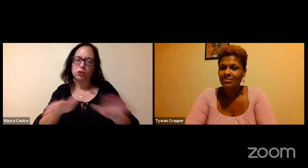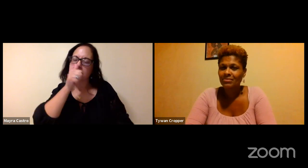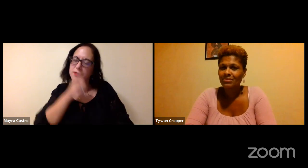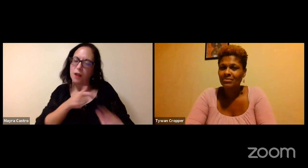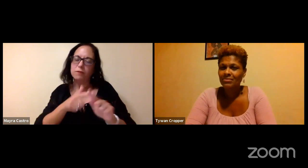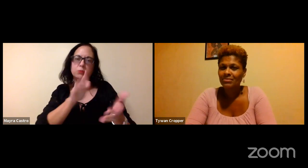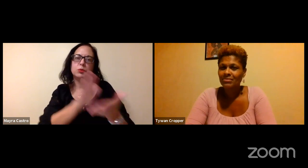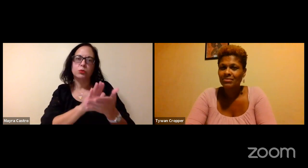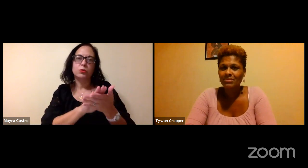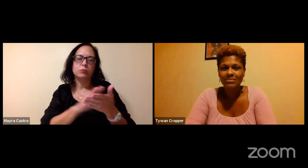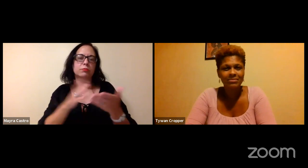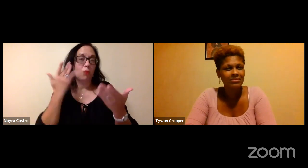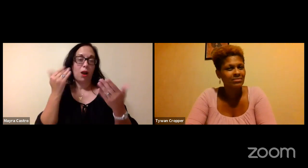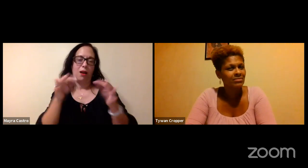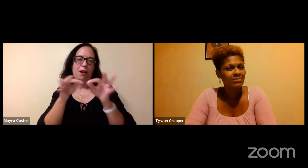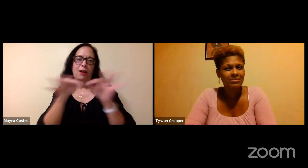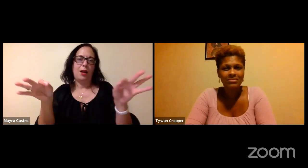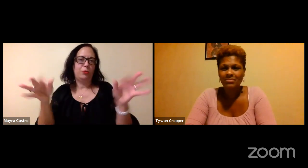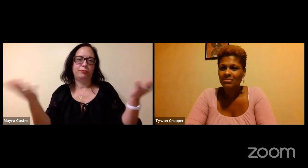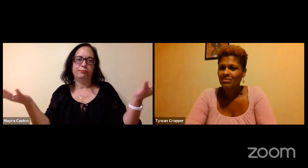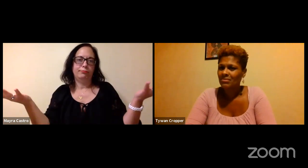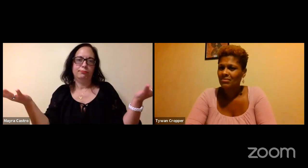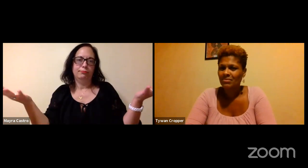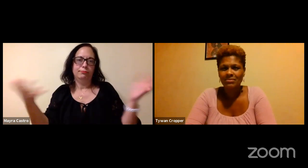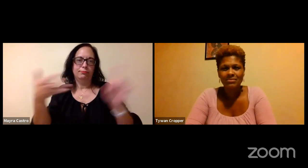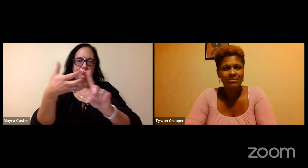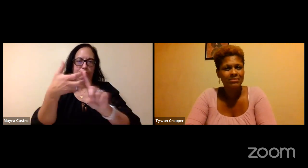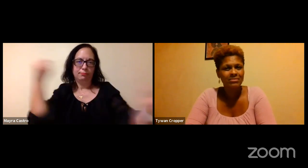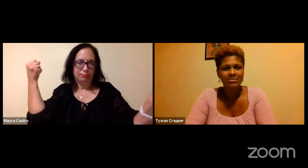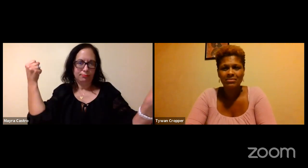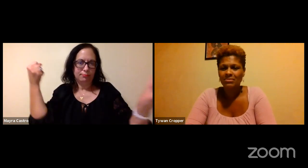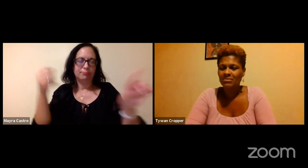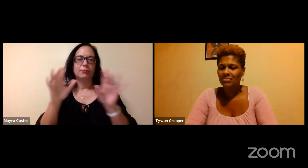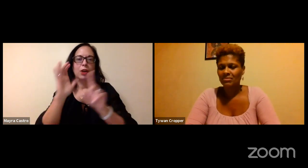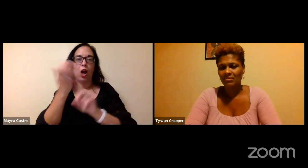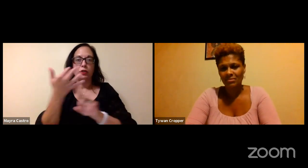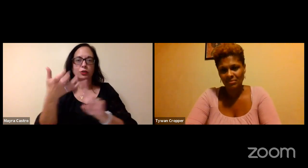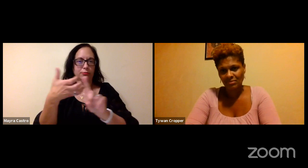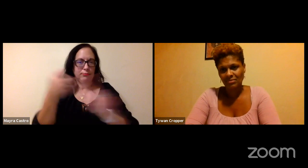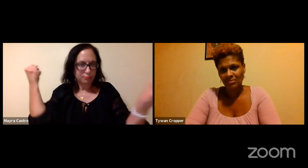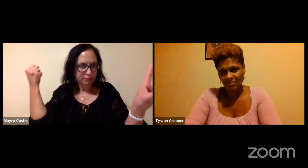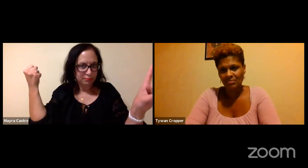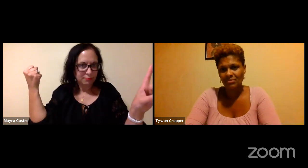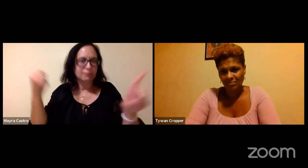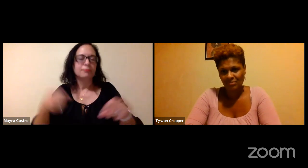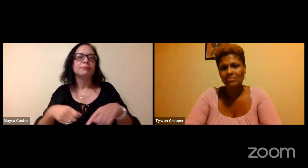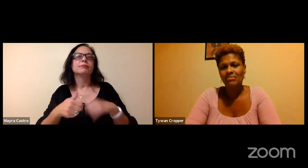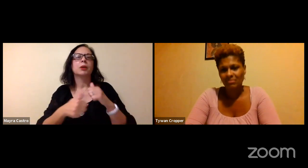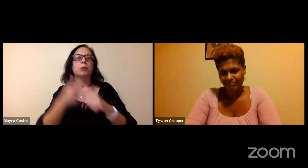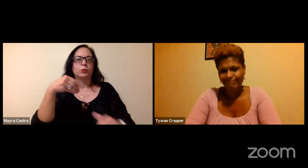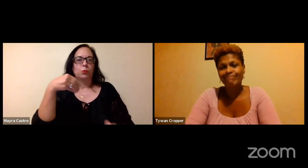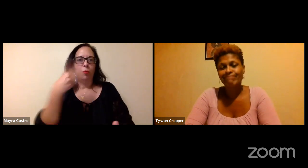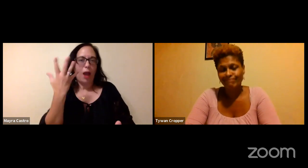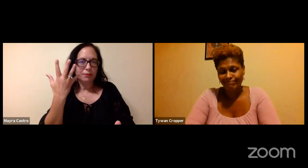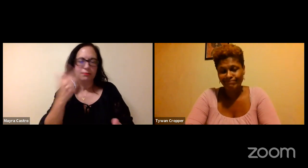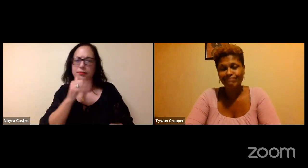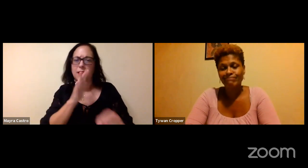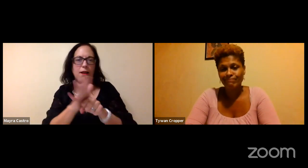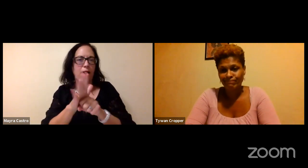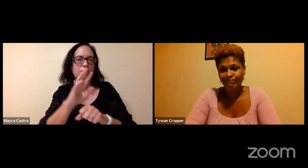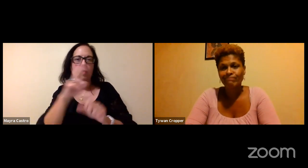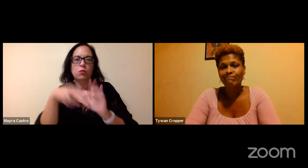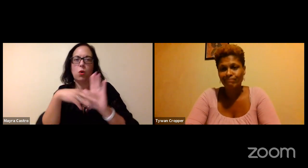children also, because many of them do suffer from language deprivation, cultural deprivation,